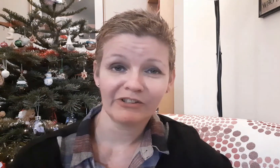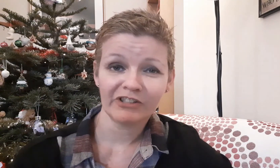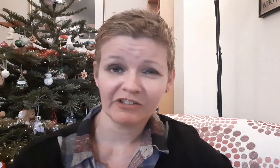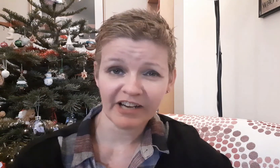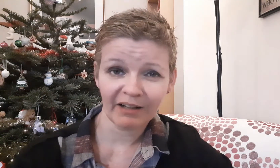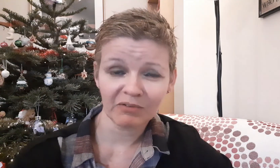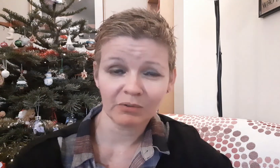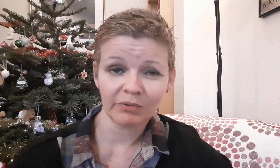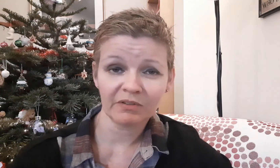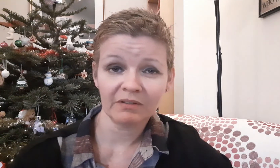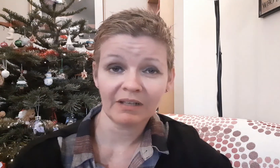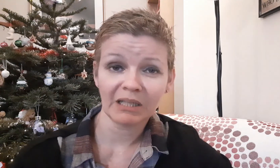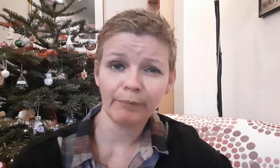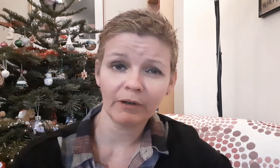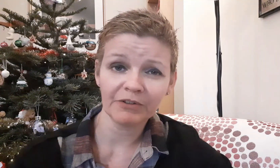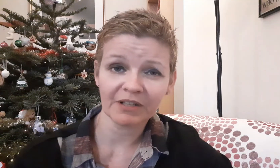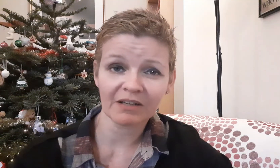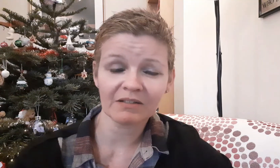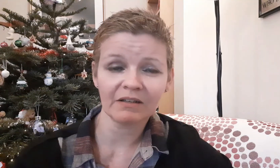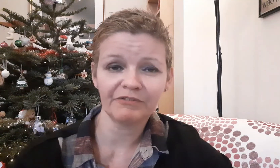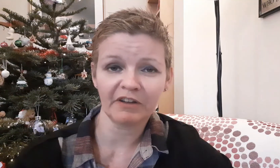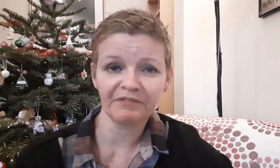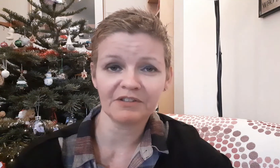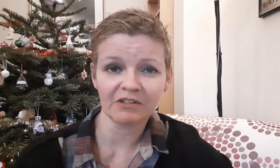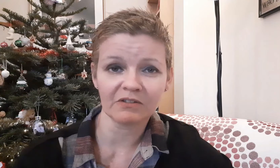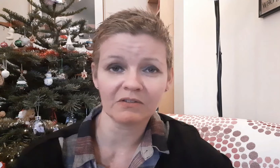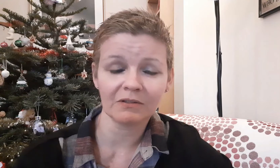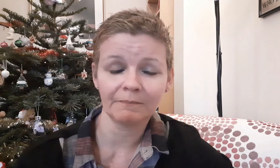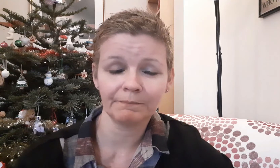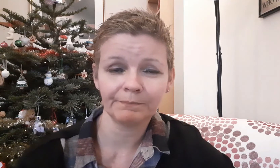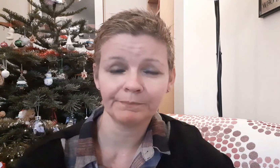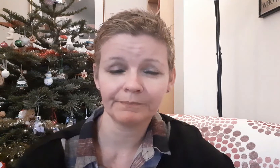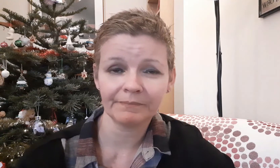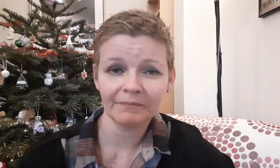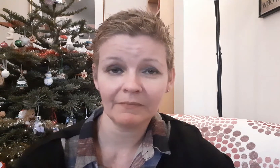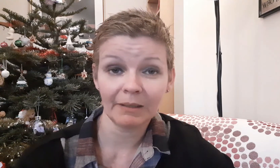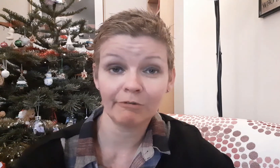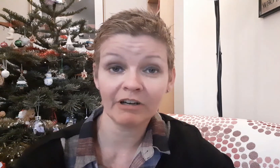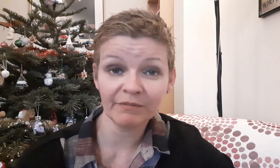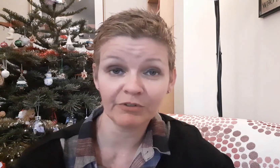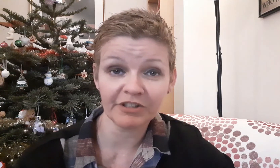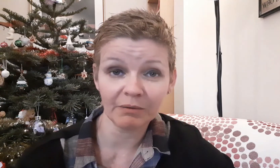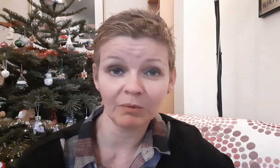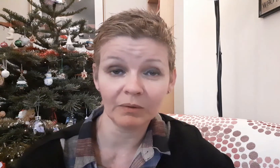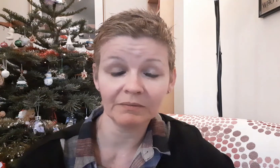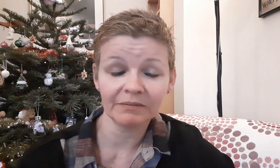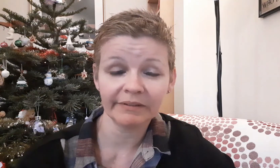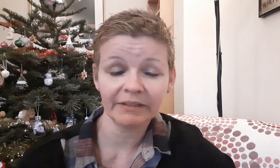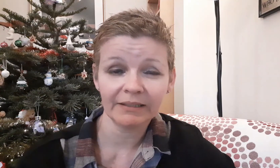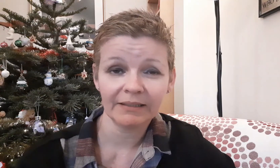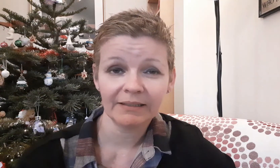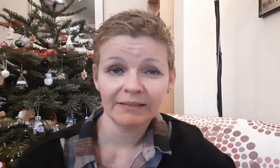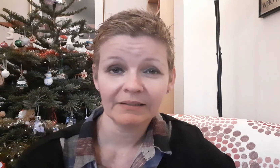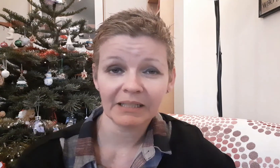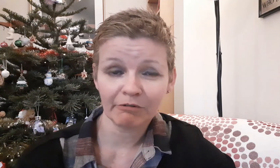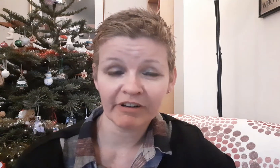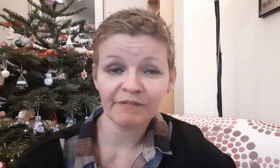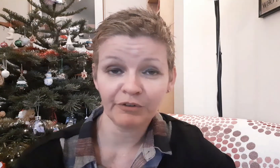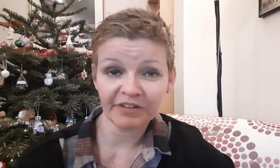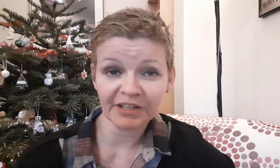church councils and the politics of tough decisions. I'm grateful to you all. And I'm grateful to this